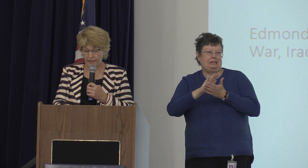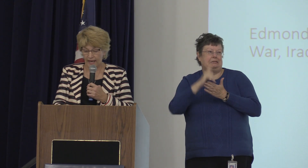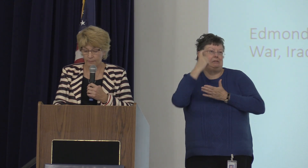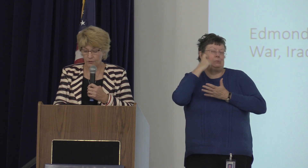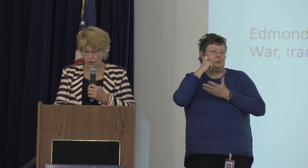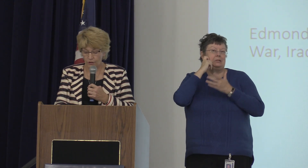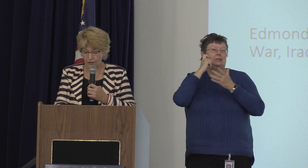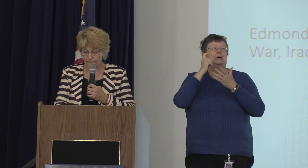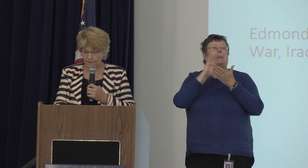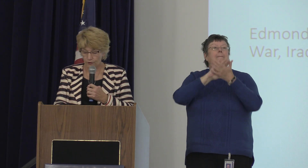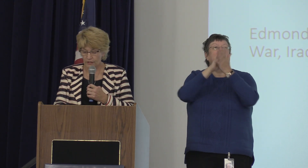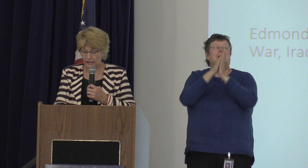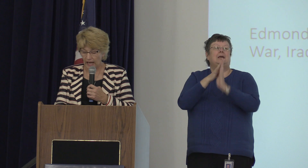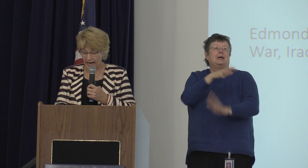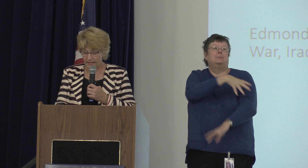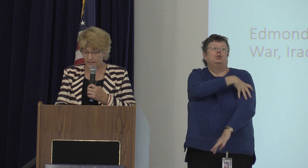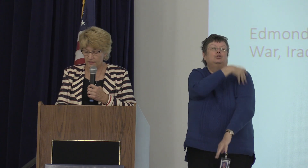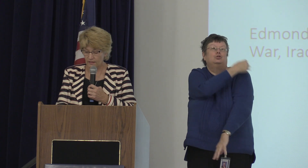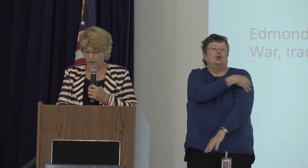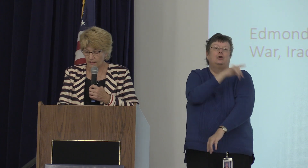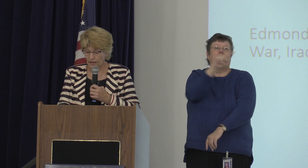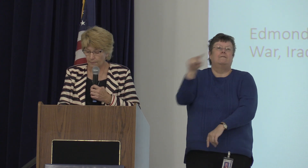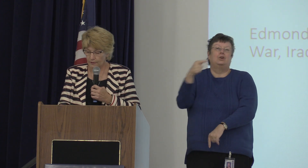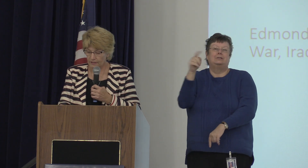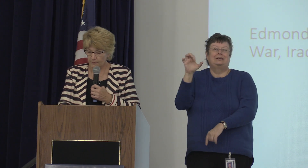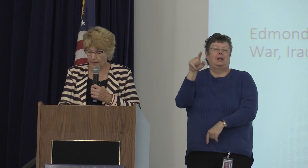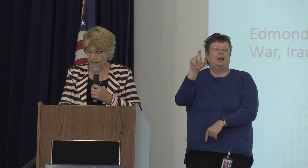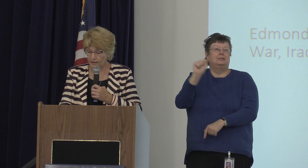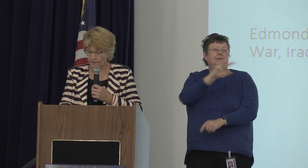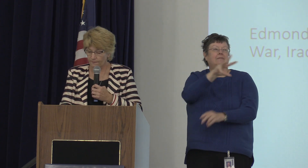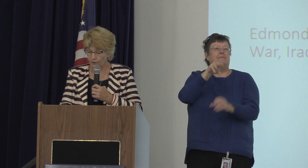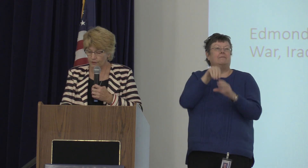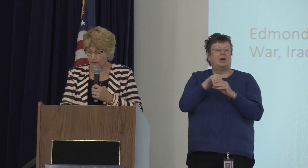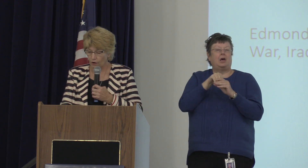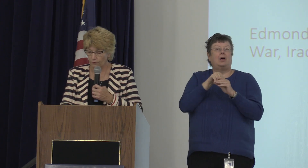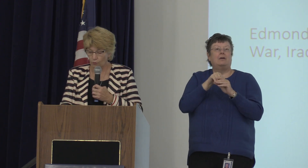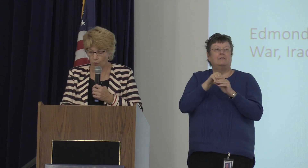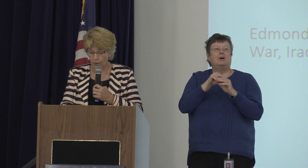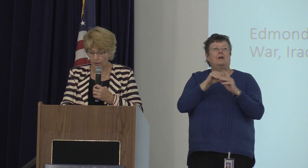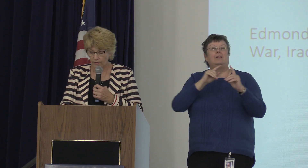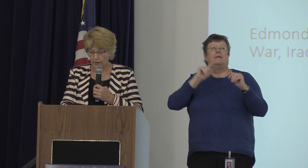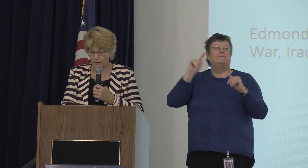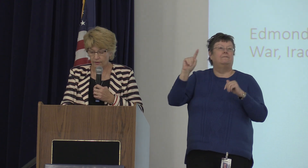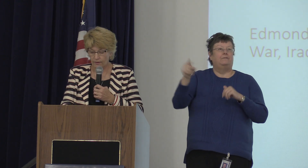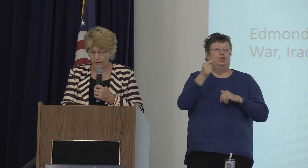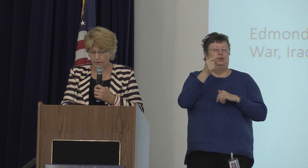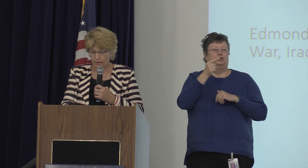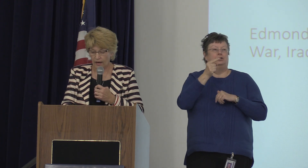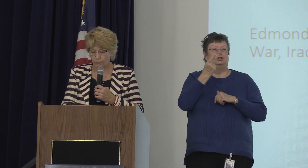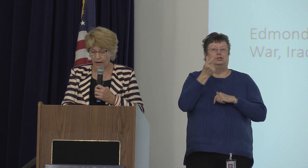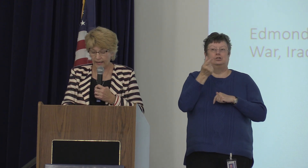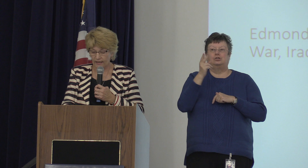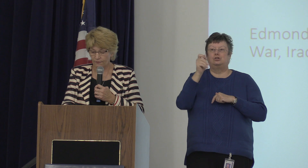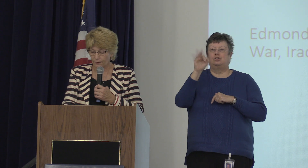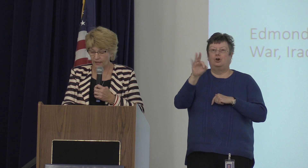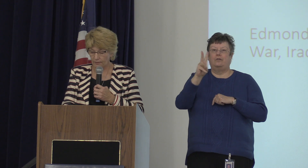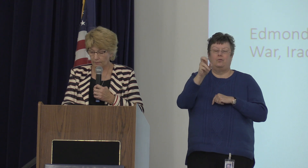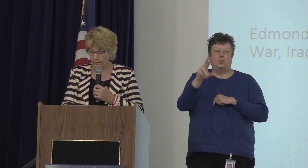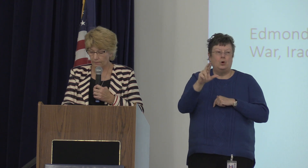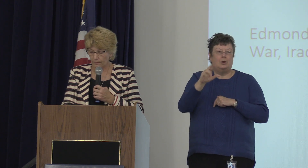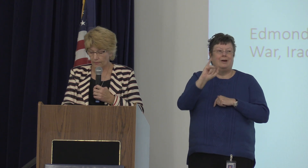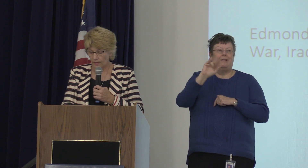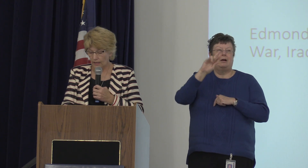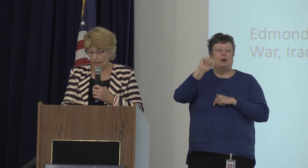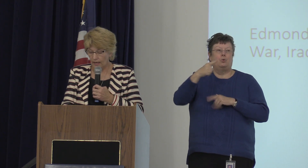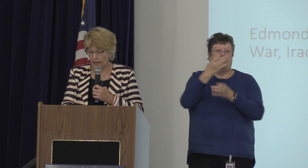recently became Sergeant First Class. He participated in the First Gulf War, Iraqi